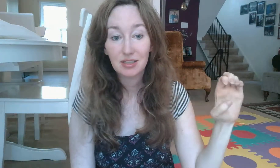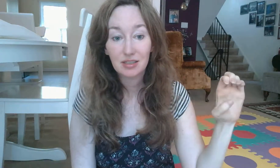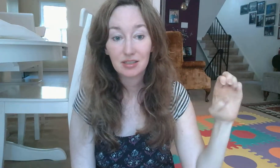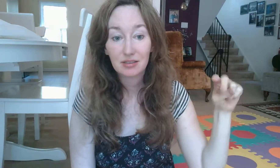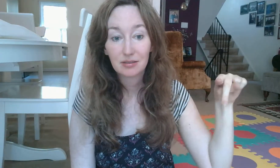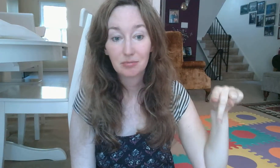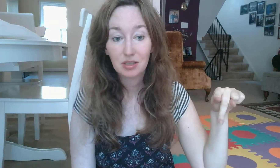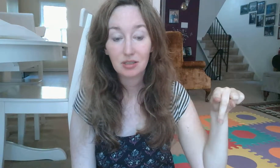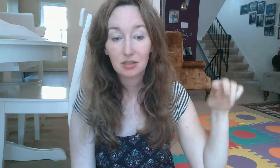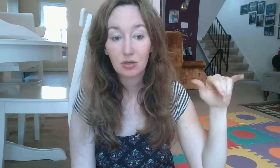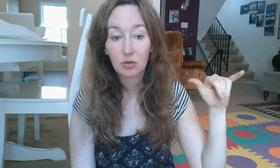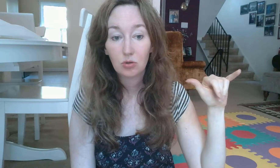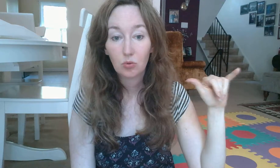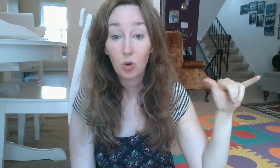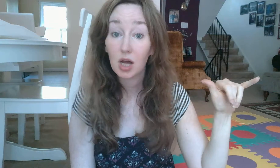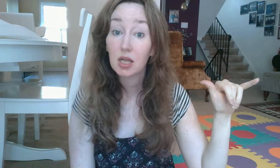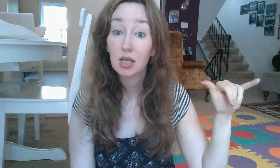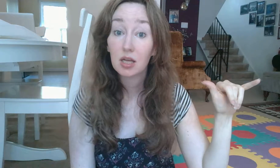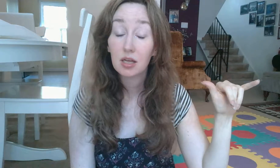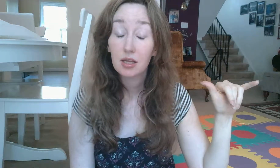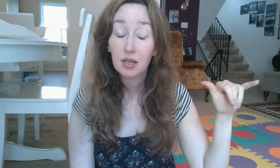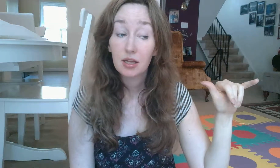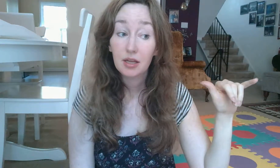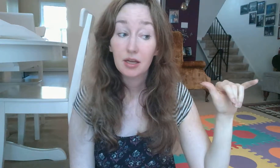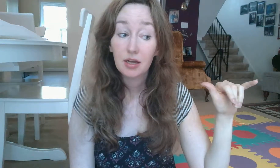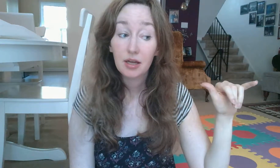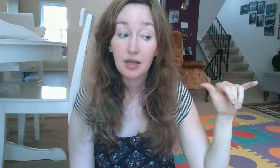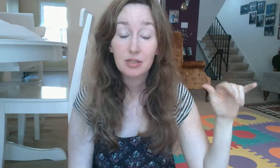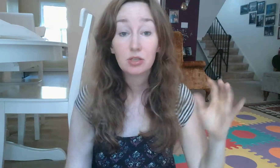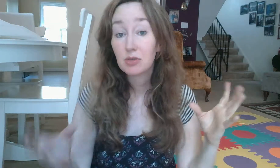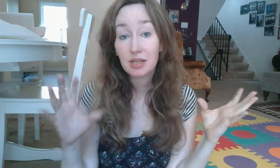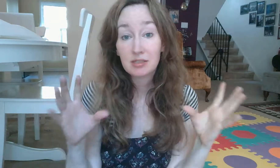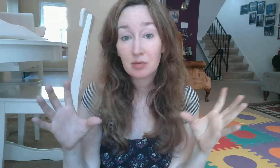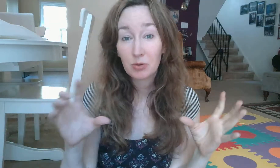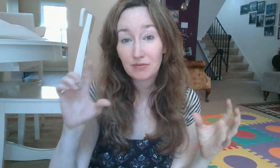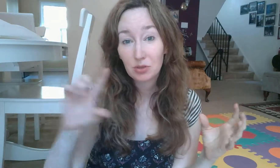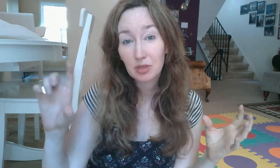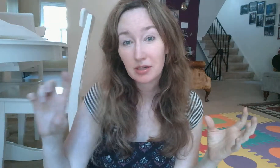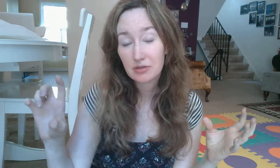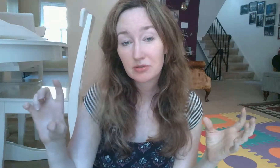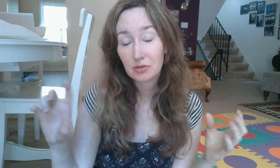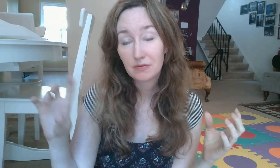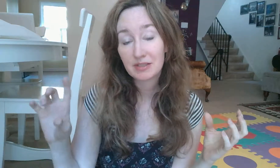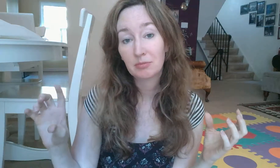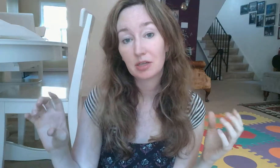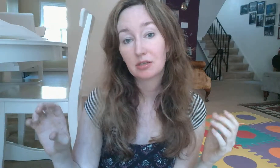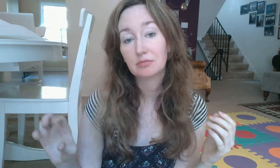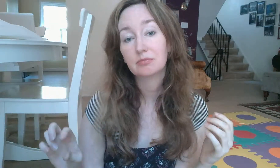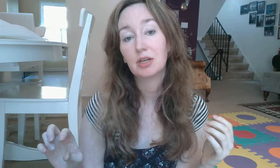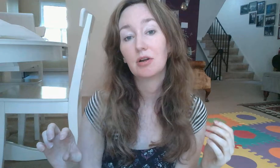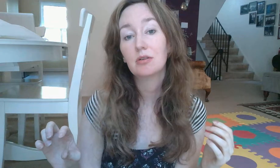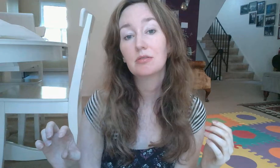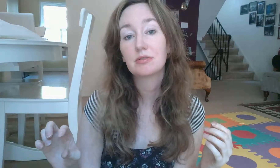E, P, Y. And you can do that anytime you have two letters, two of the same letter in a row. So